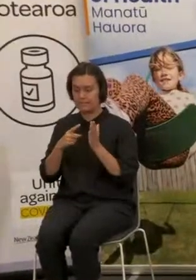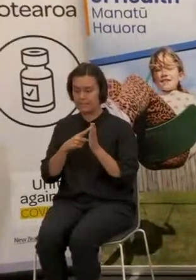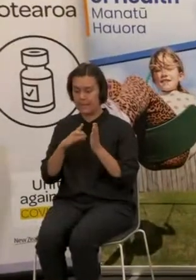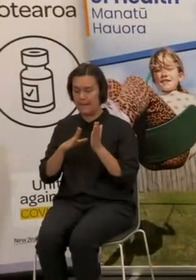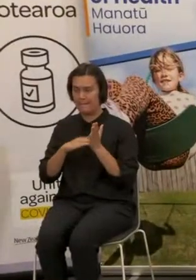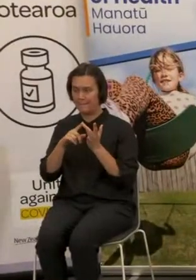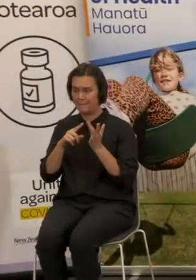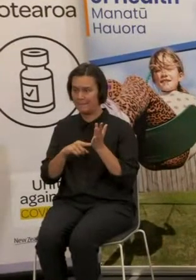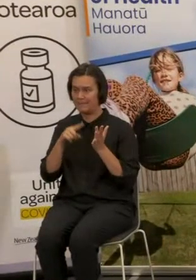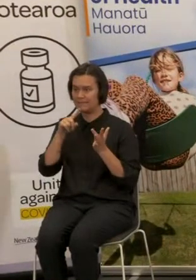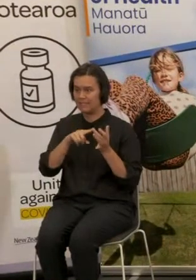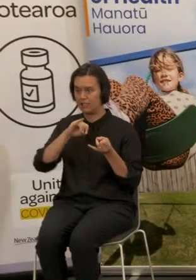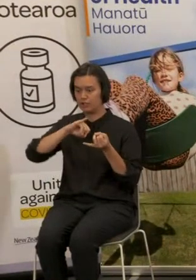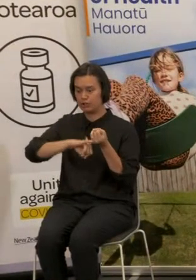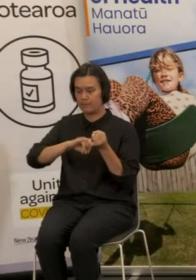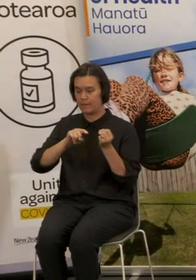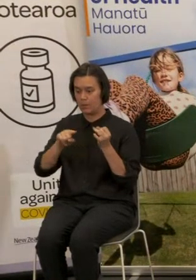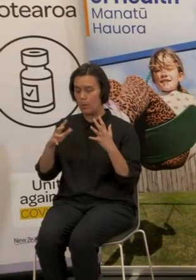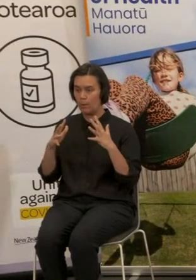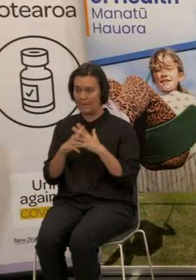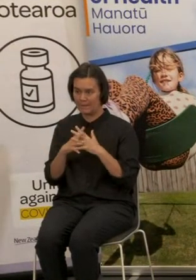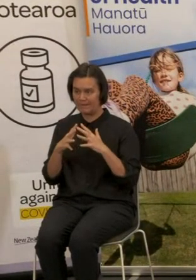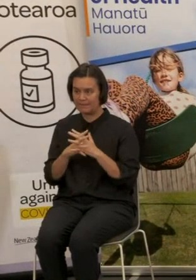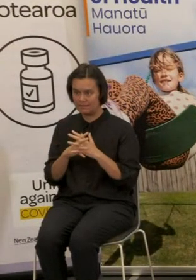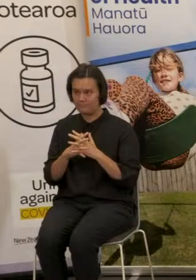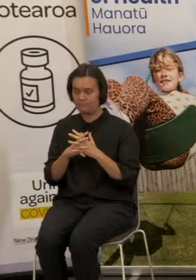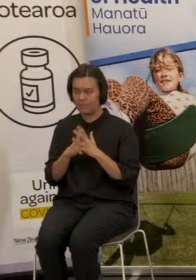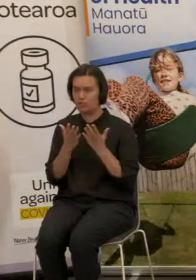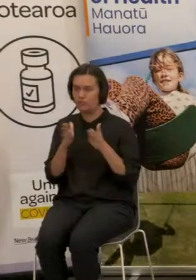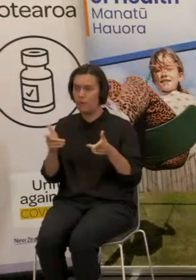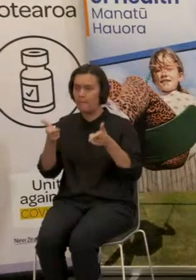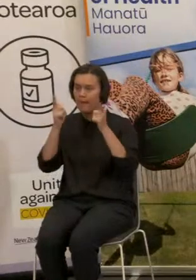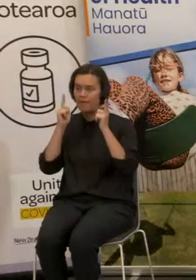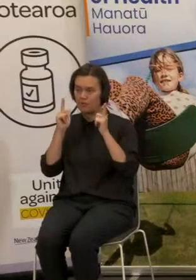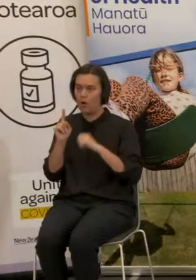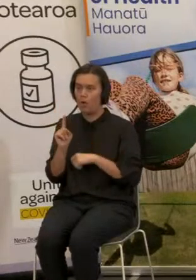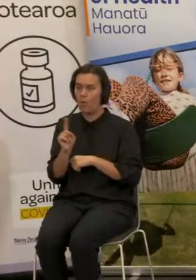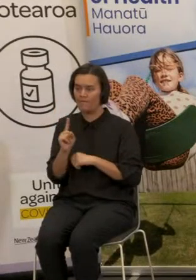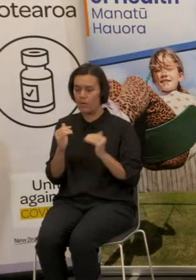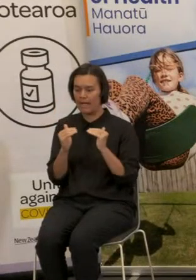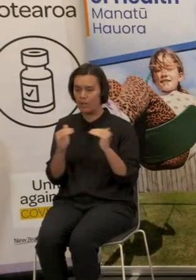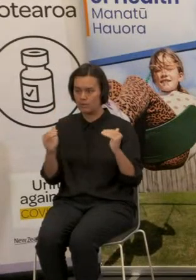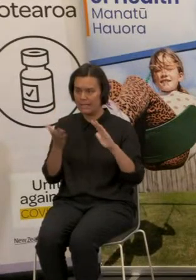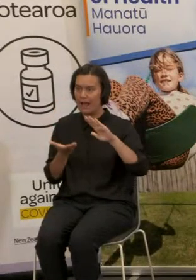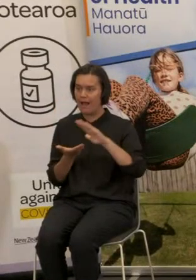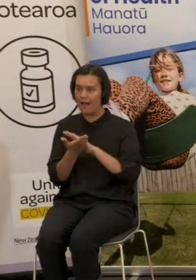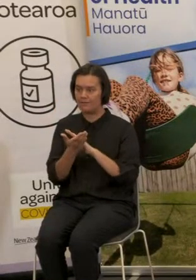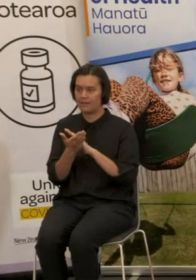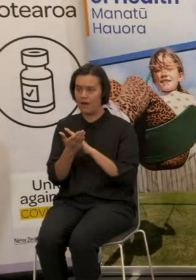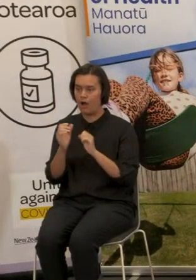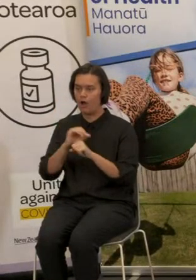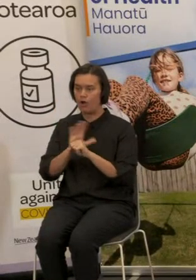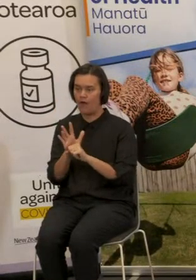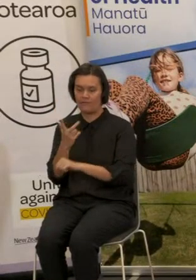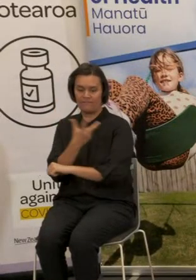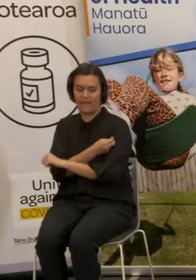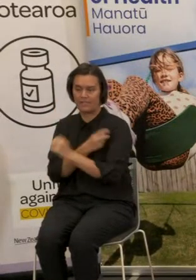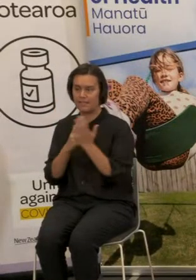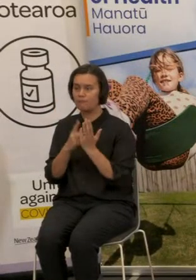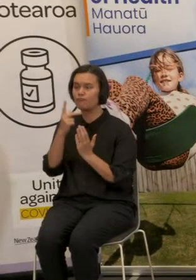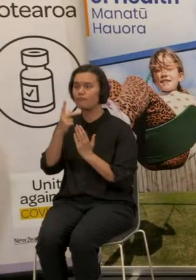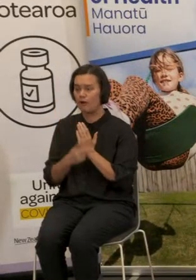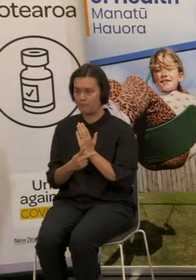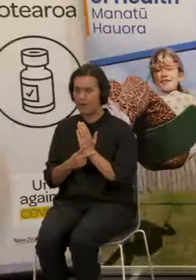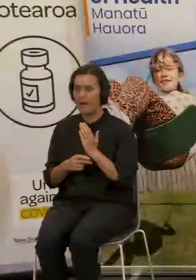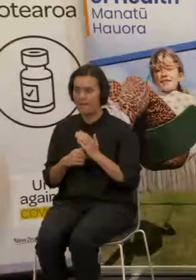Wapiti, who's our General Manager of Equity for the COVID immunisation vaccination program. It's quite hard to